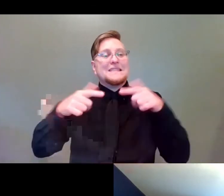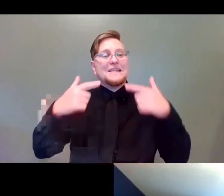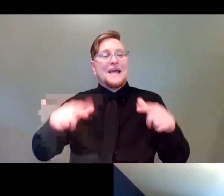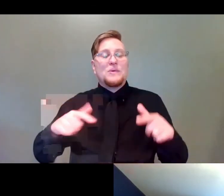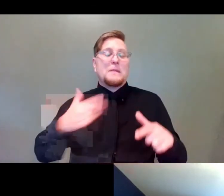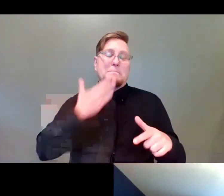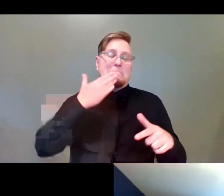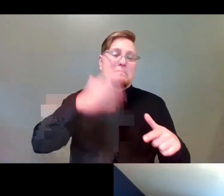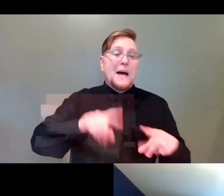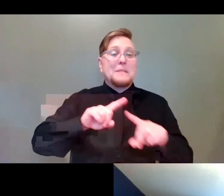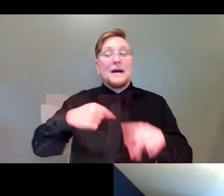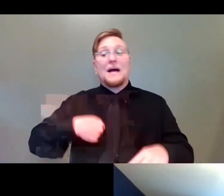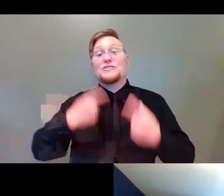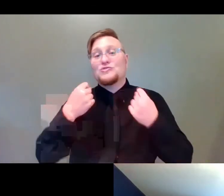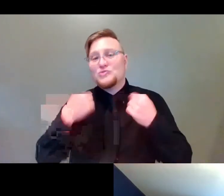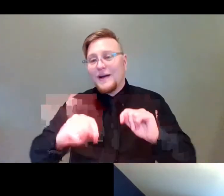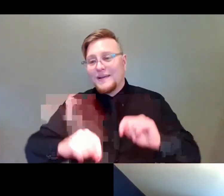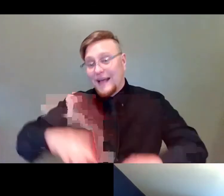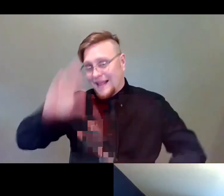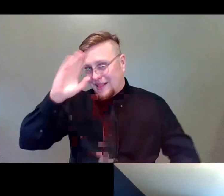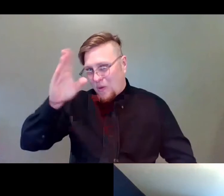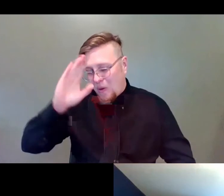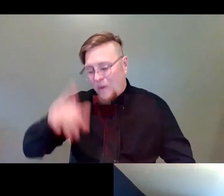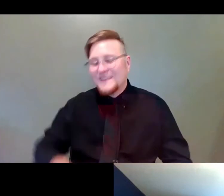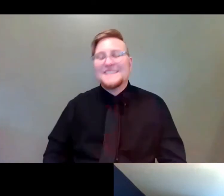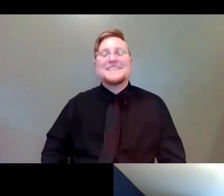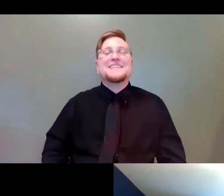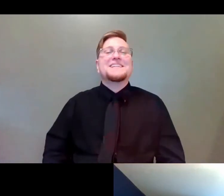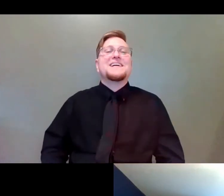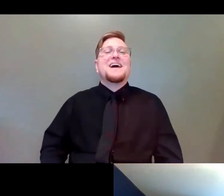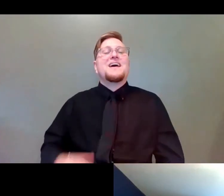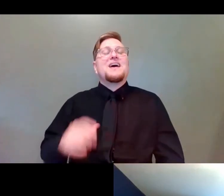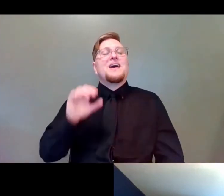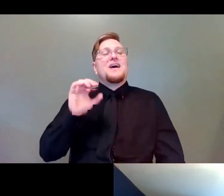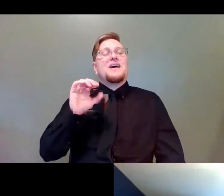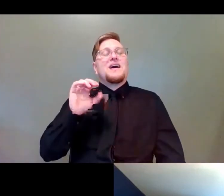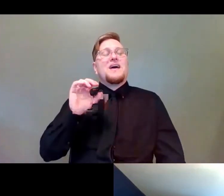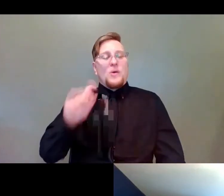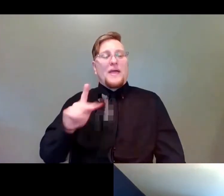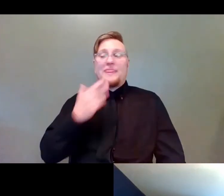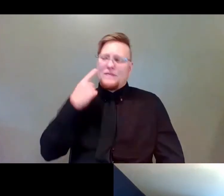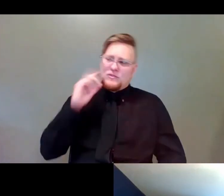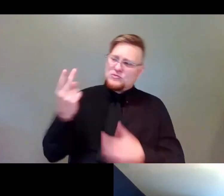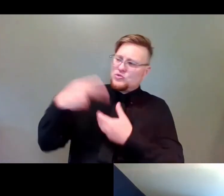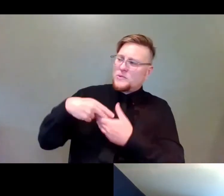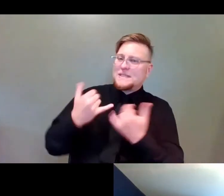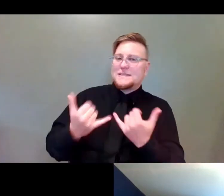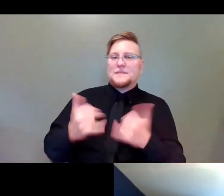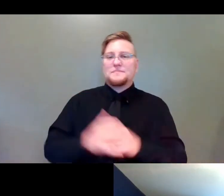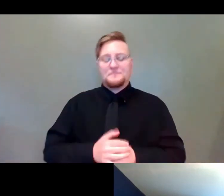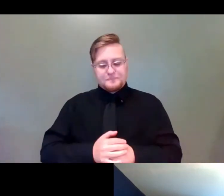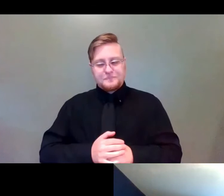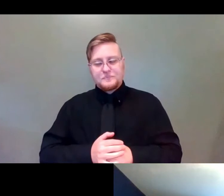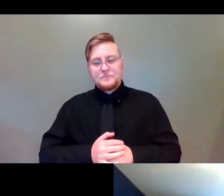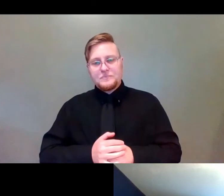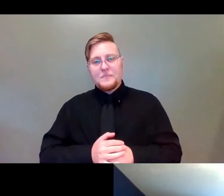and thank you so much for listening and being on this webinar. I think I was actually 4 times